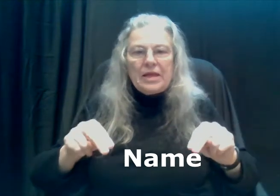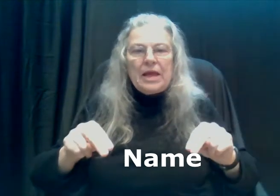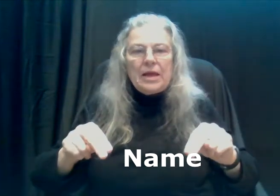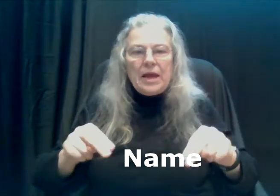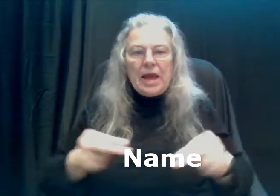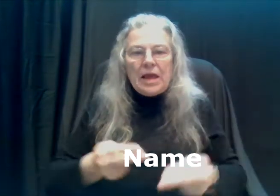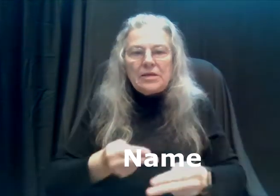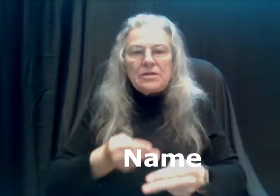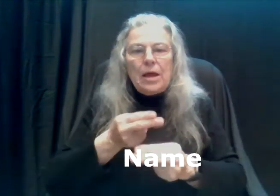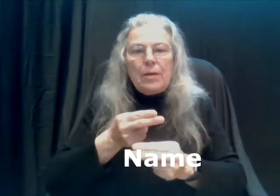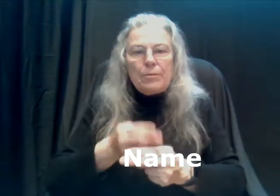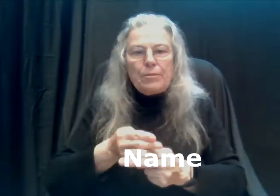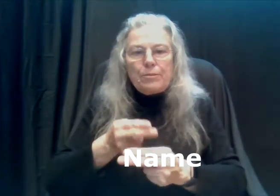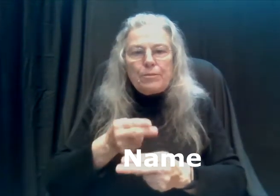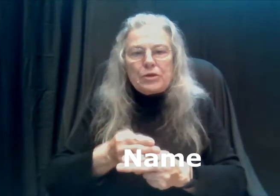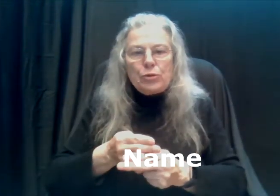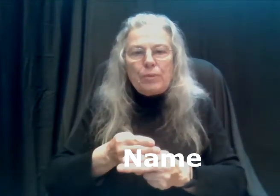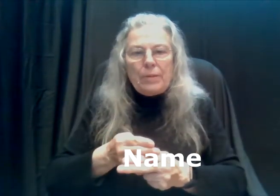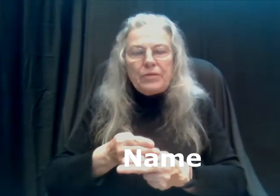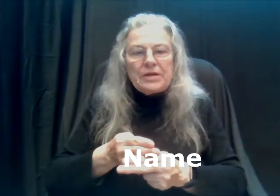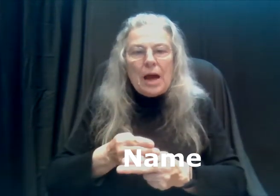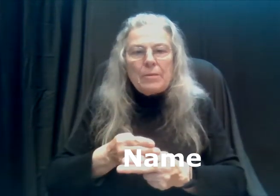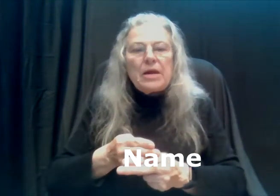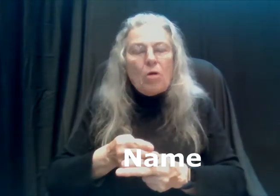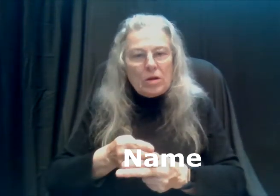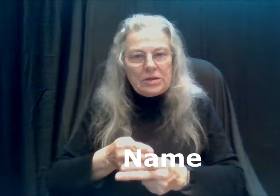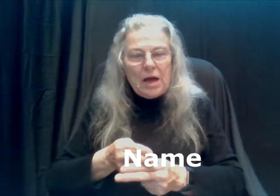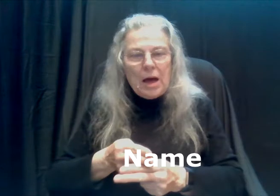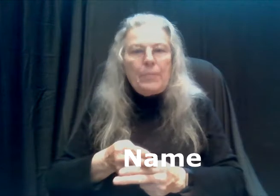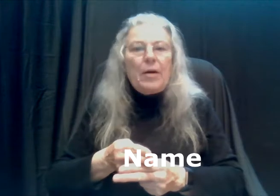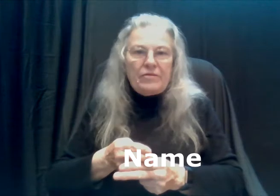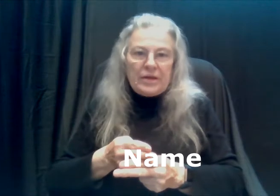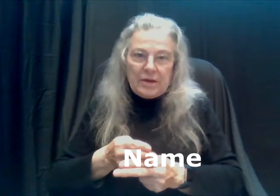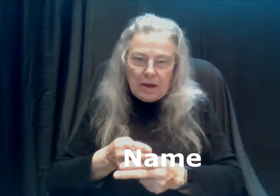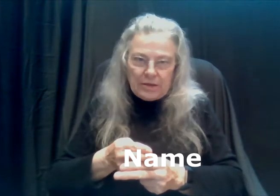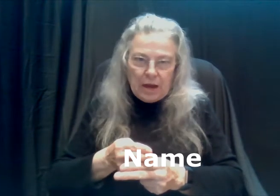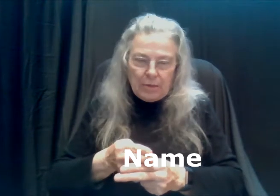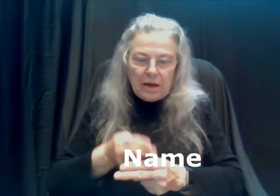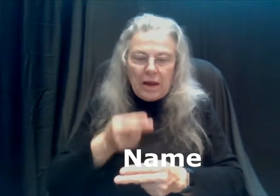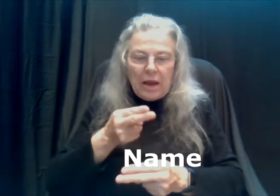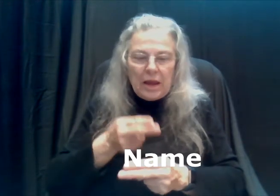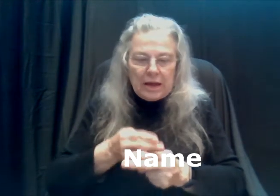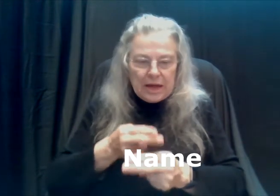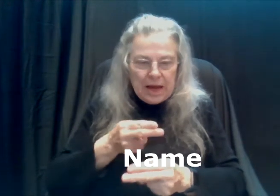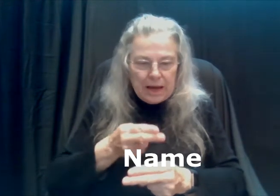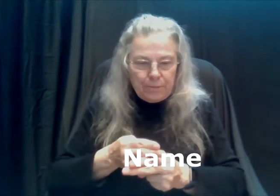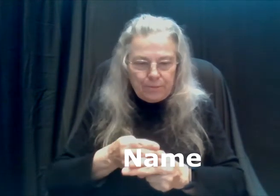in hands, but you bump the dominant on top of the non-dominant. Name.